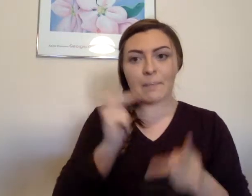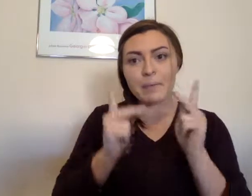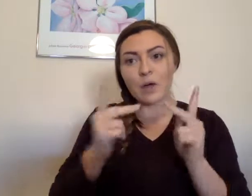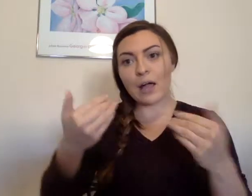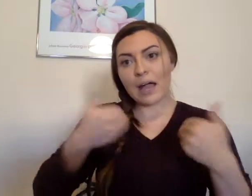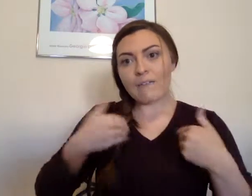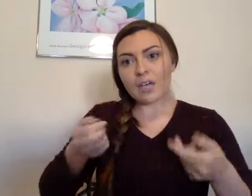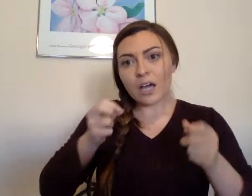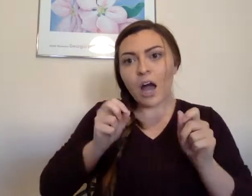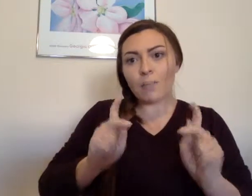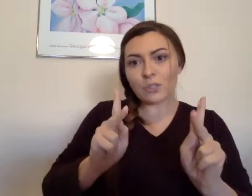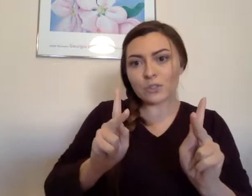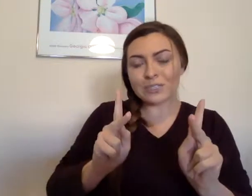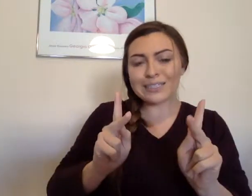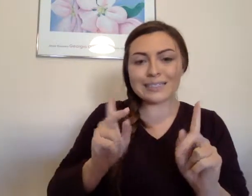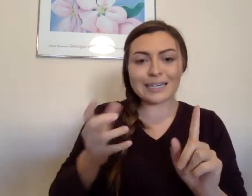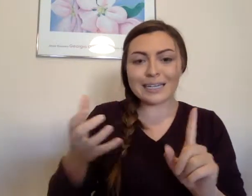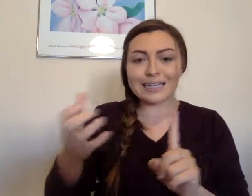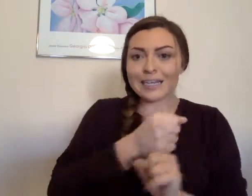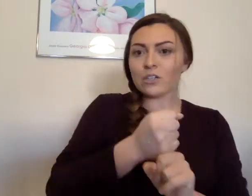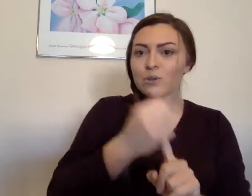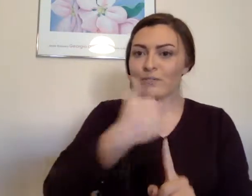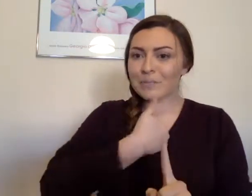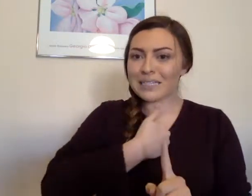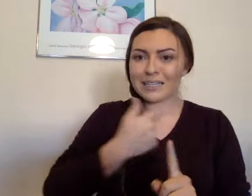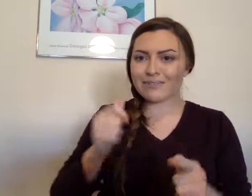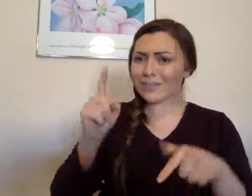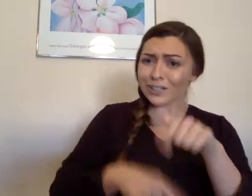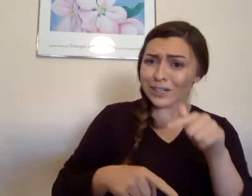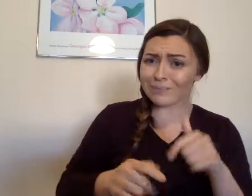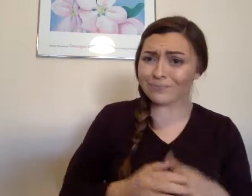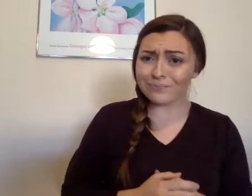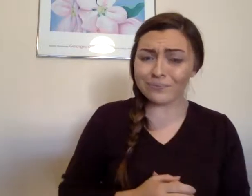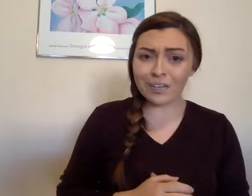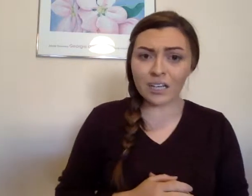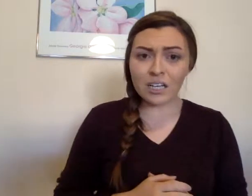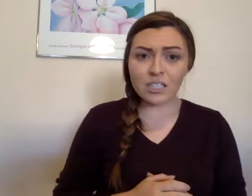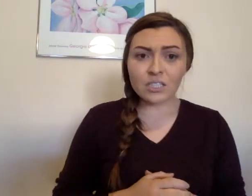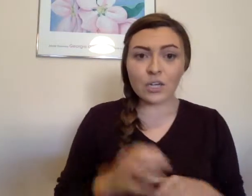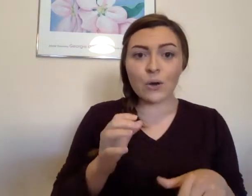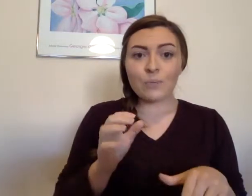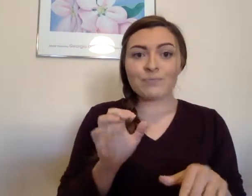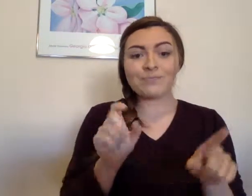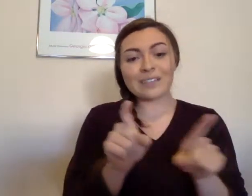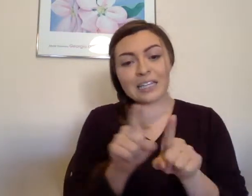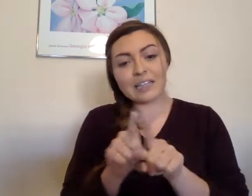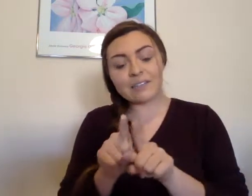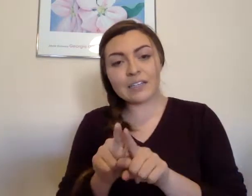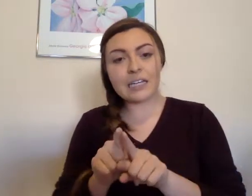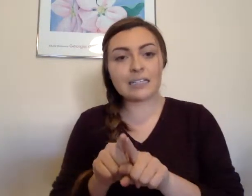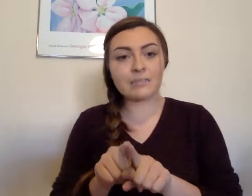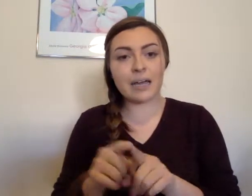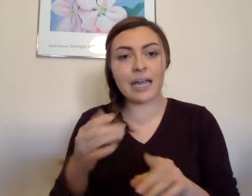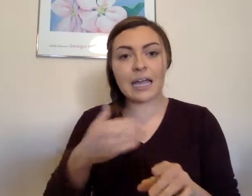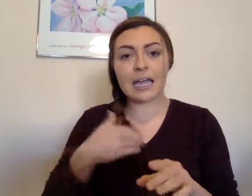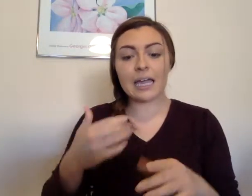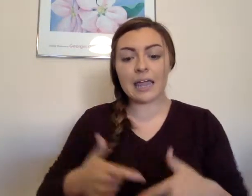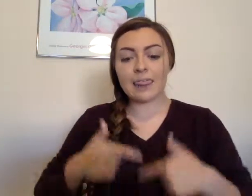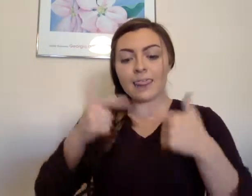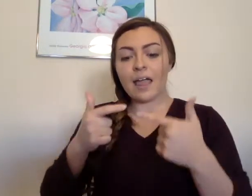to catch one for myself. So even though in my life I had worked as an engineer in flight simulation and